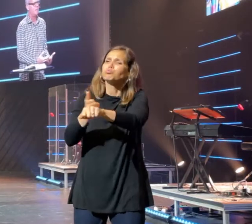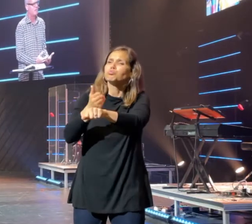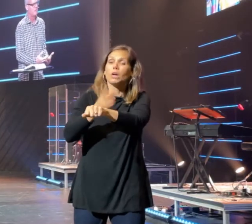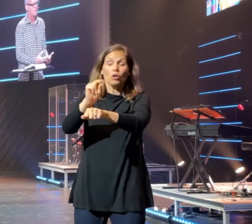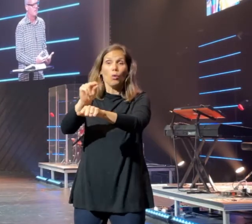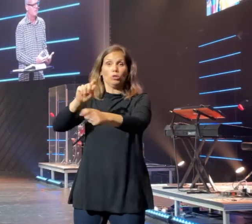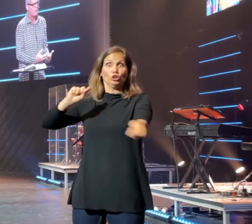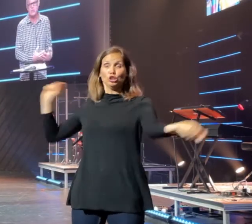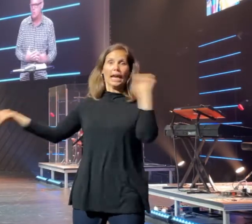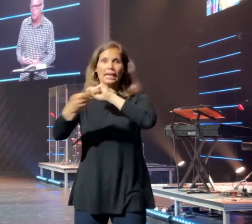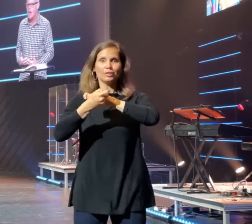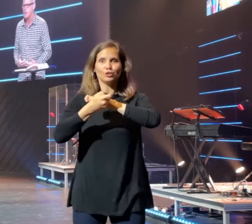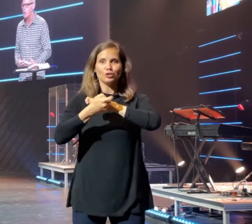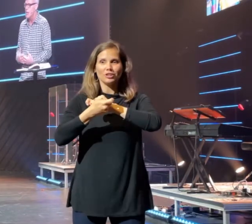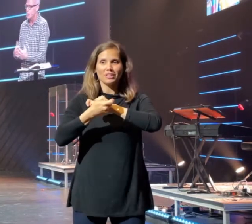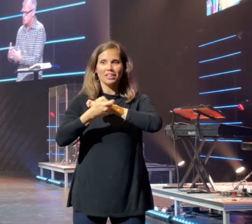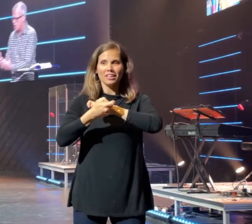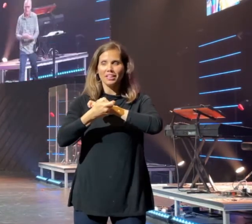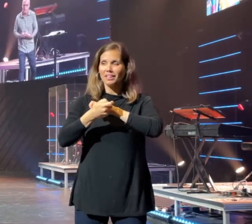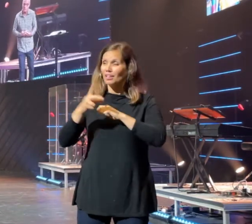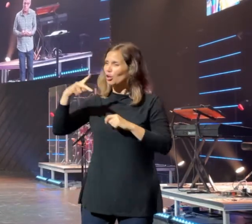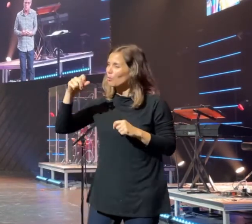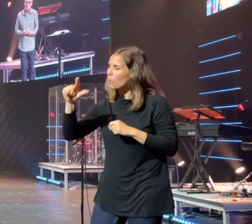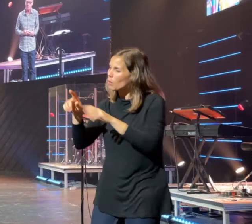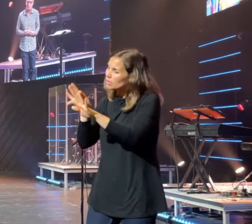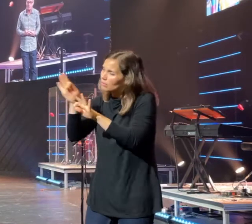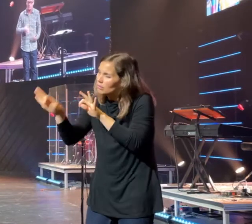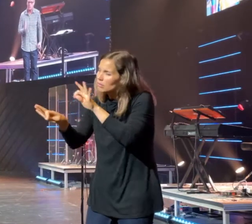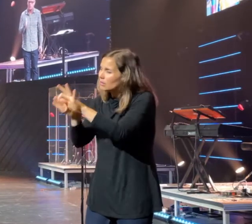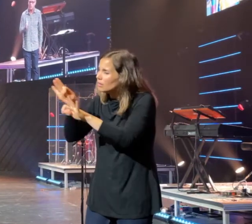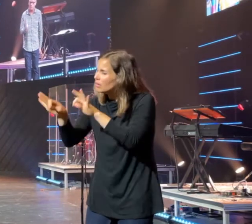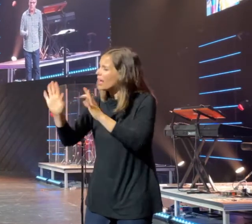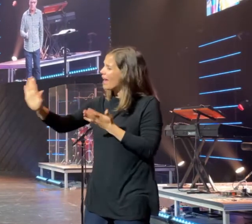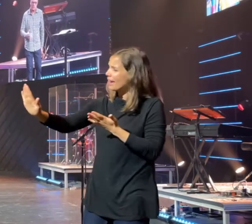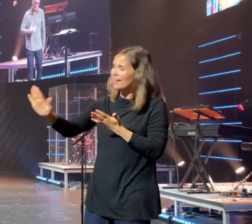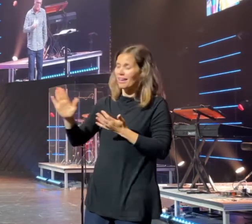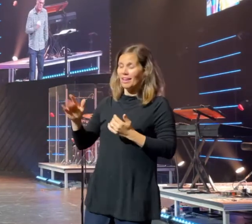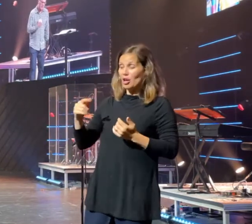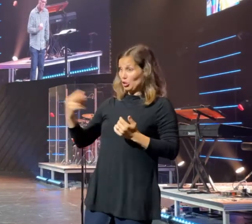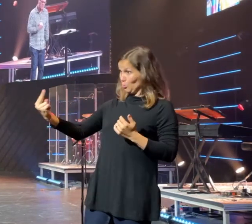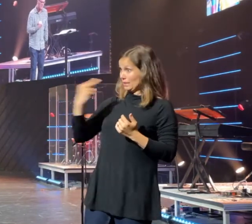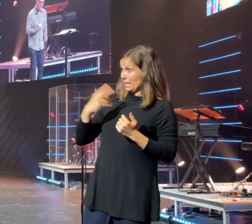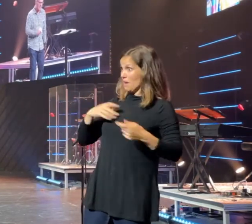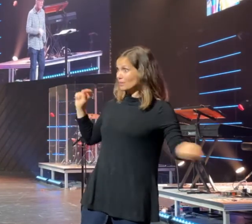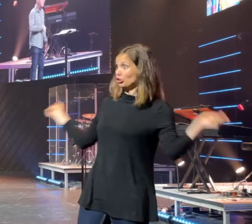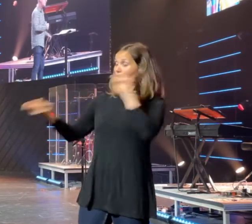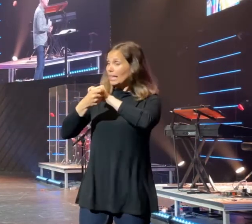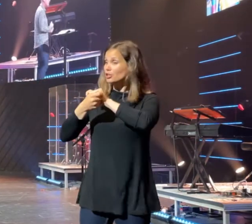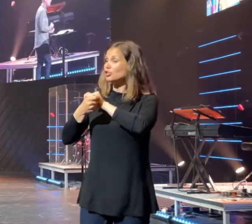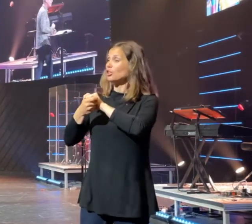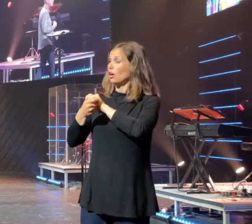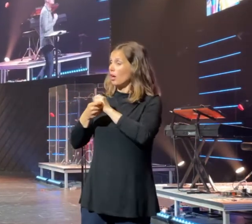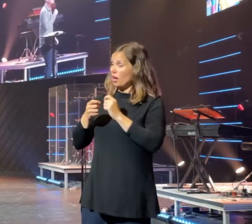life that was so radical. And he was telling them about the change that had taken place in his life. He said, listen, this change that has taken place in my life, that has